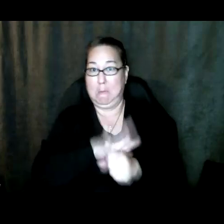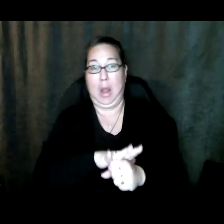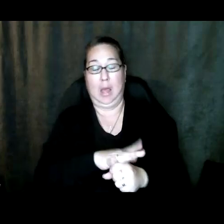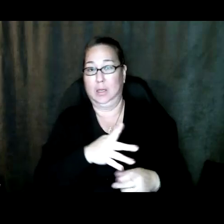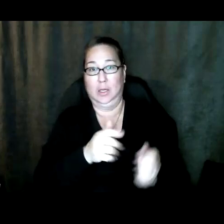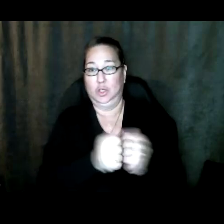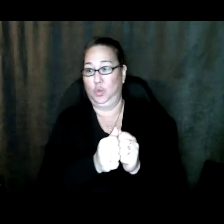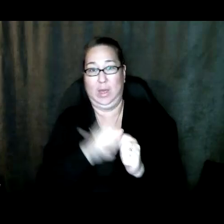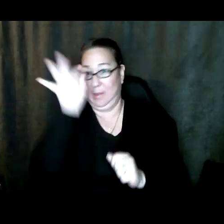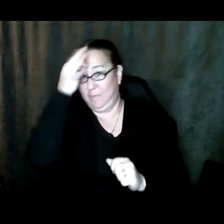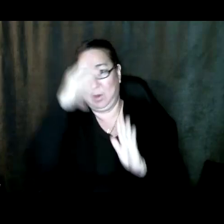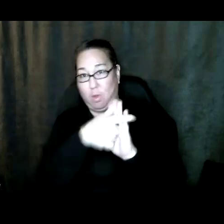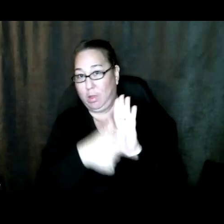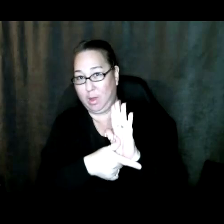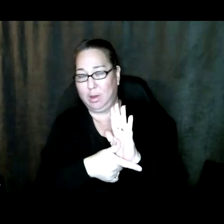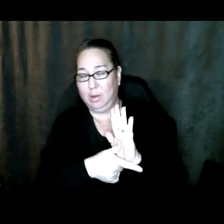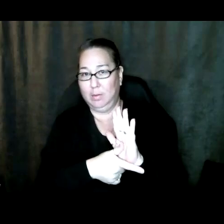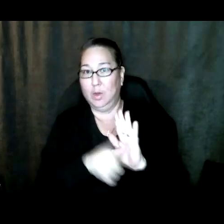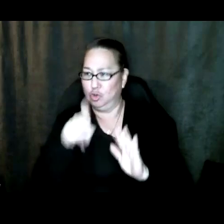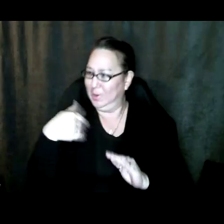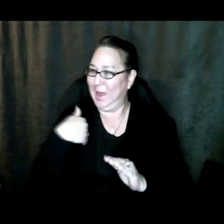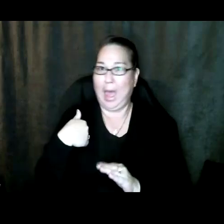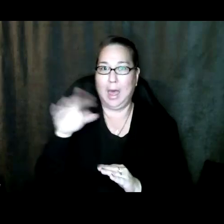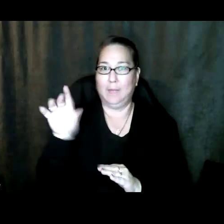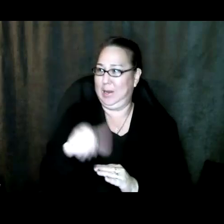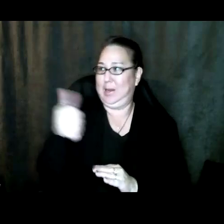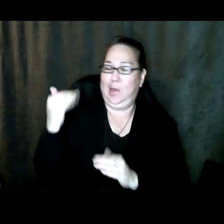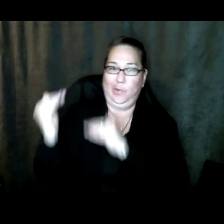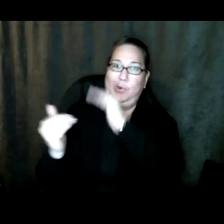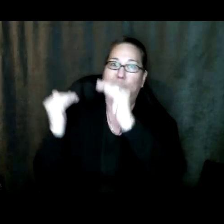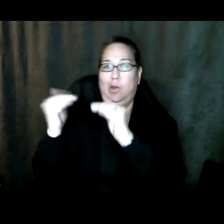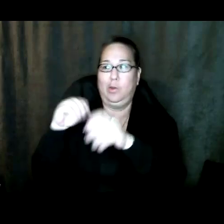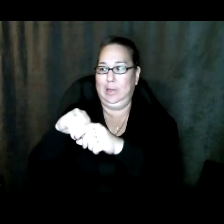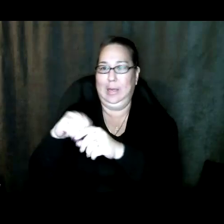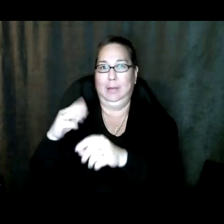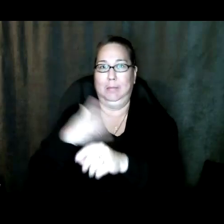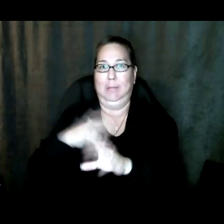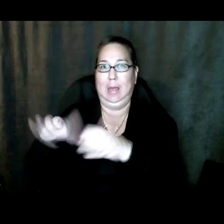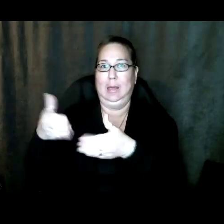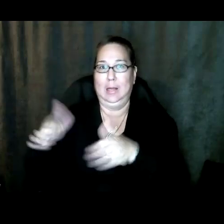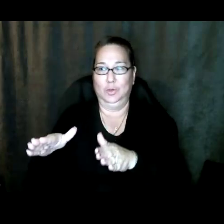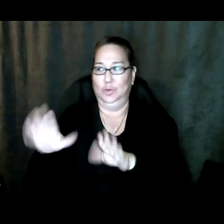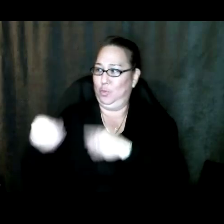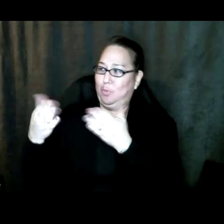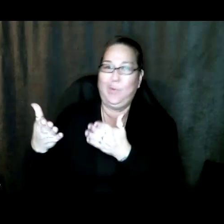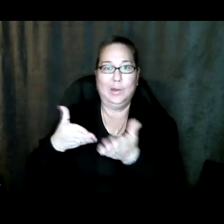paraprofessional or at least another adult in my classroom at all times when I'm providing those service minutes.